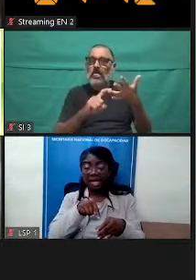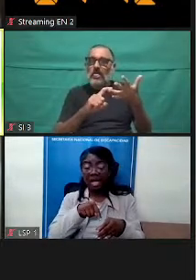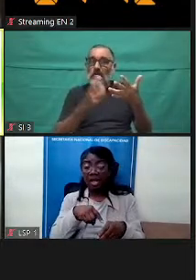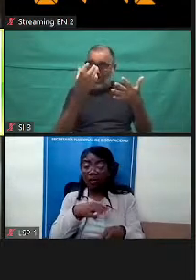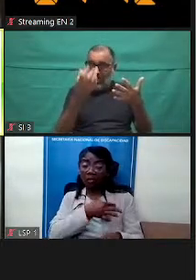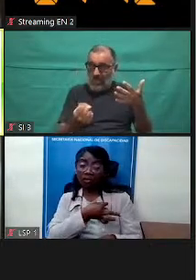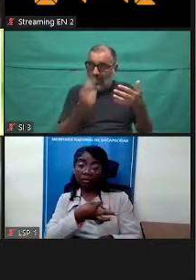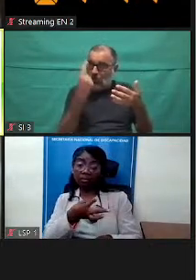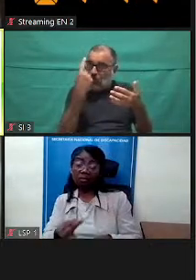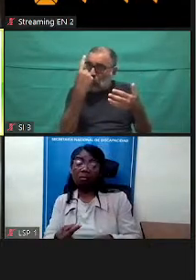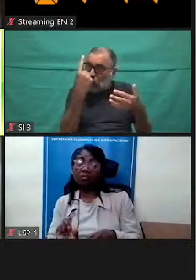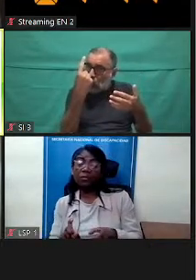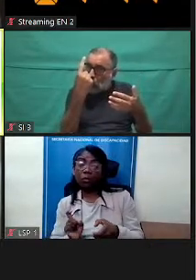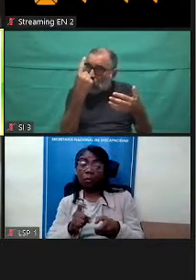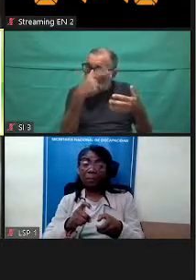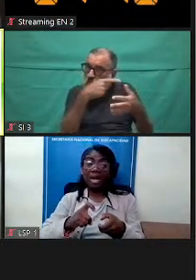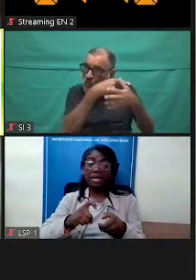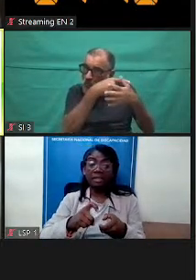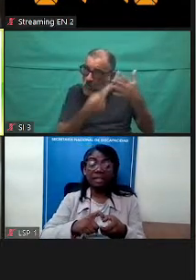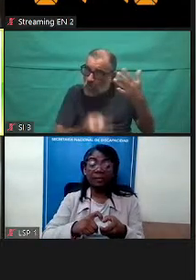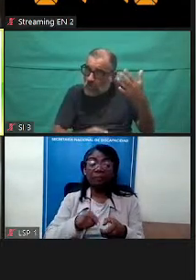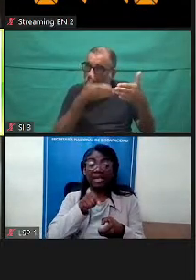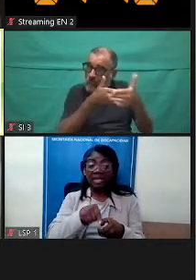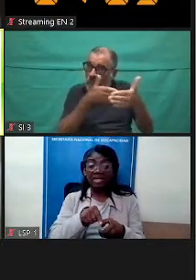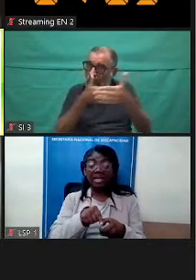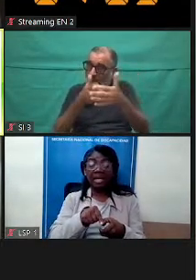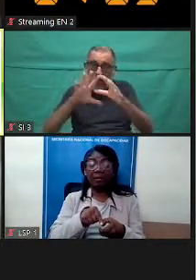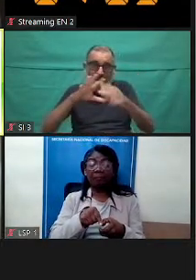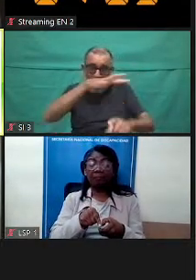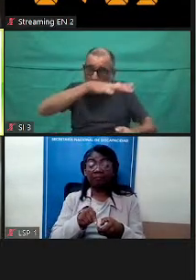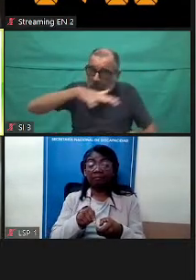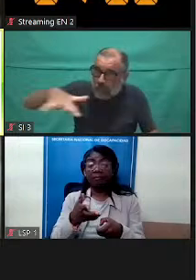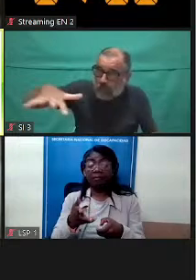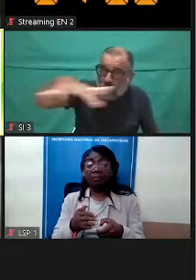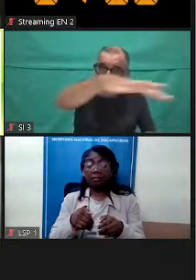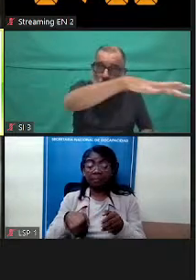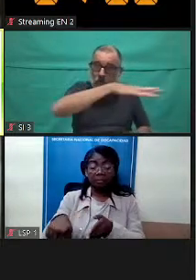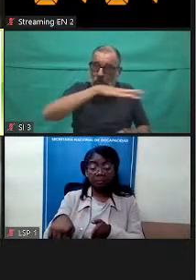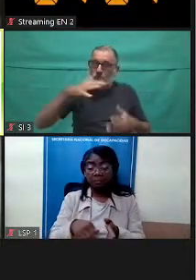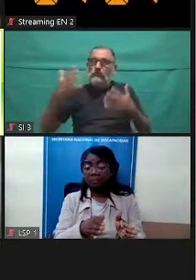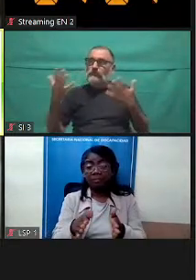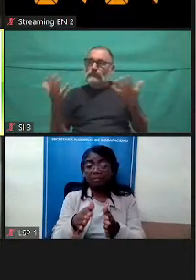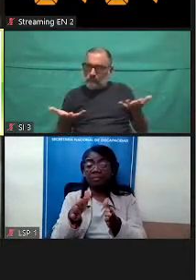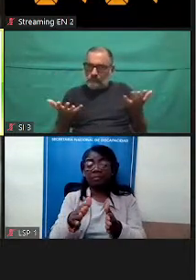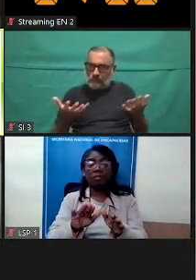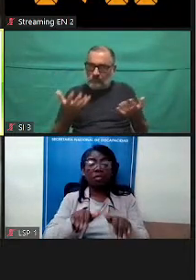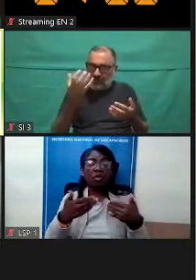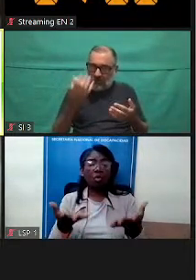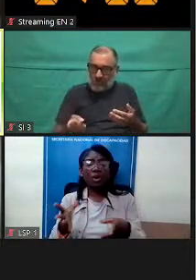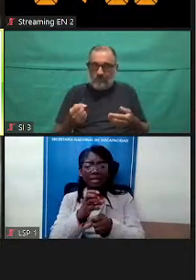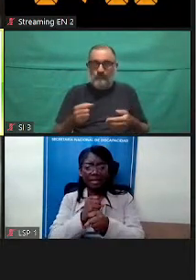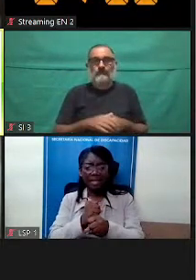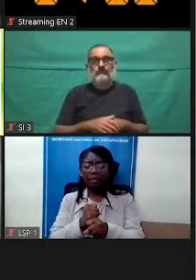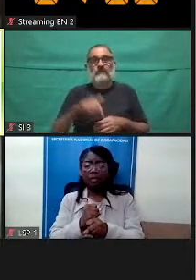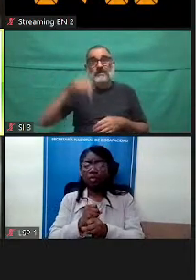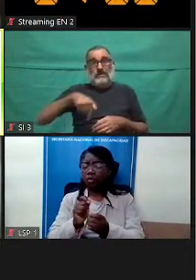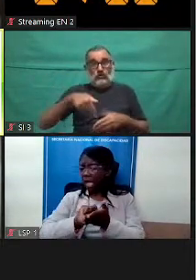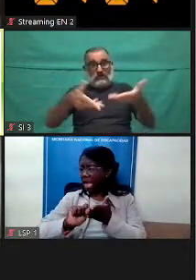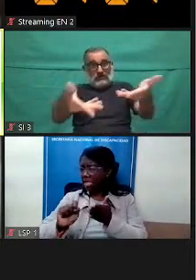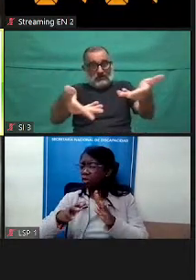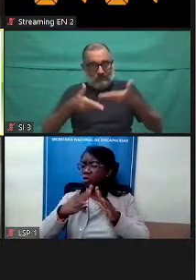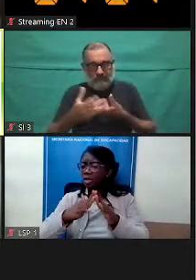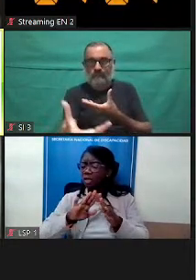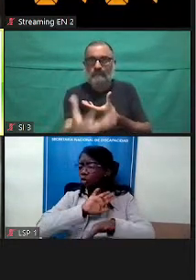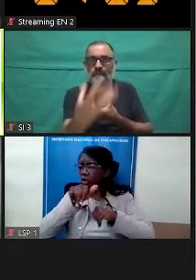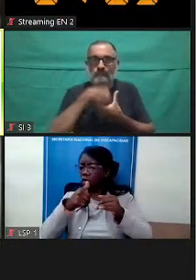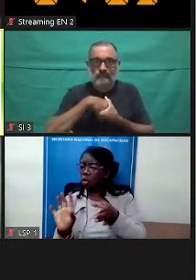instruction are actually teachers and the people there and we need to work together on building a schools where we can all